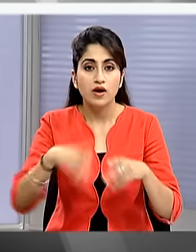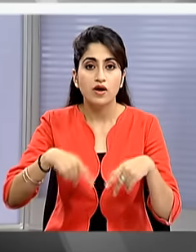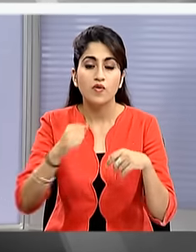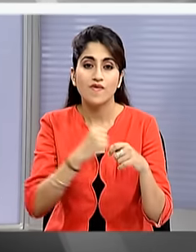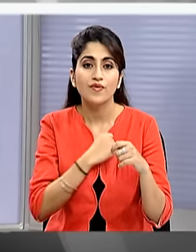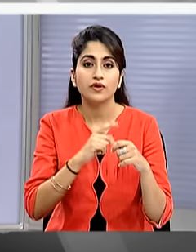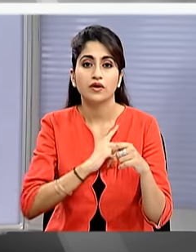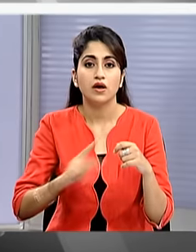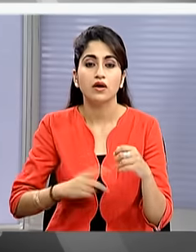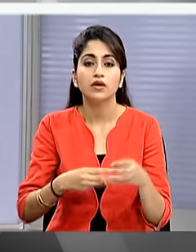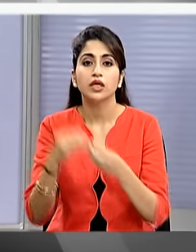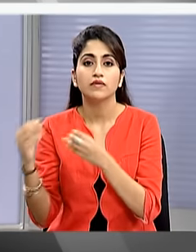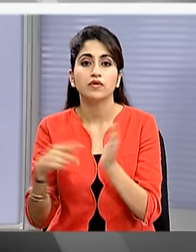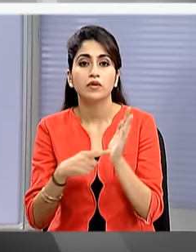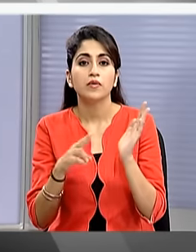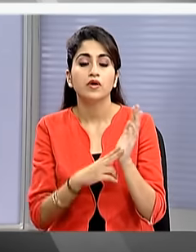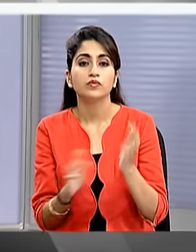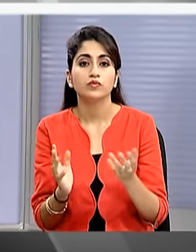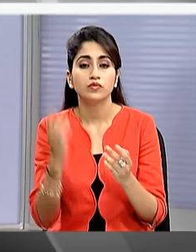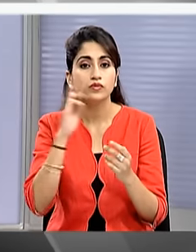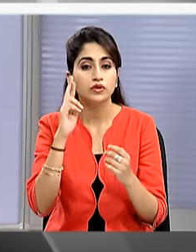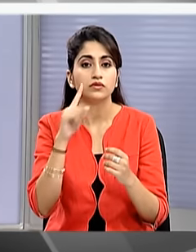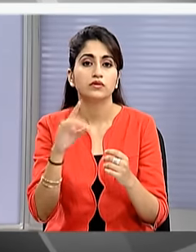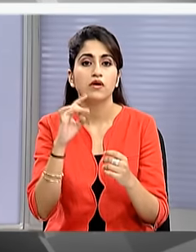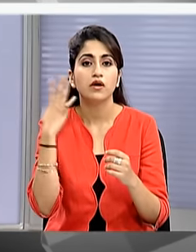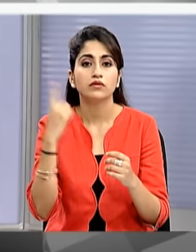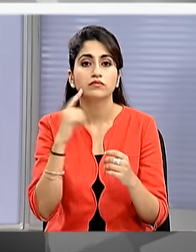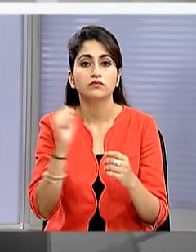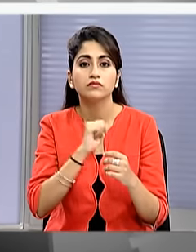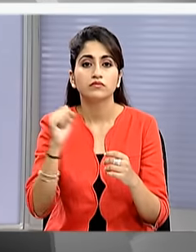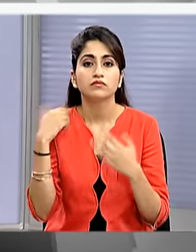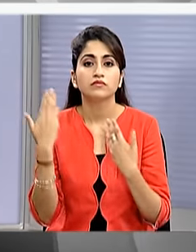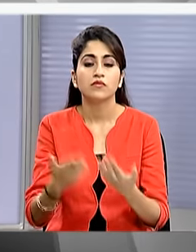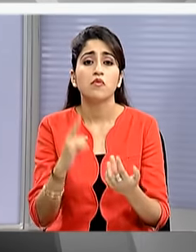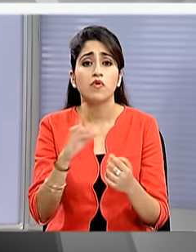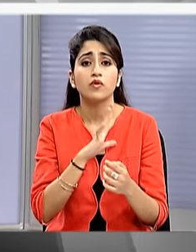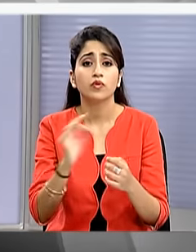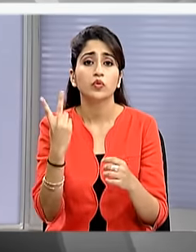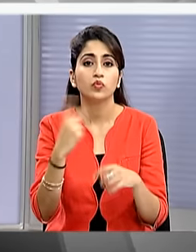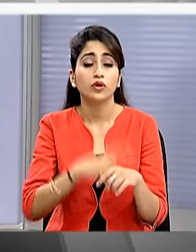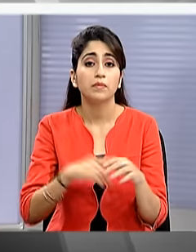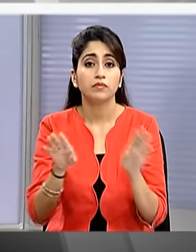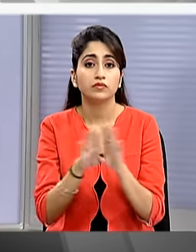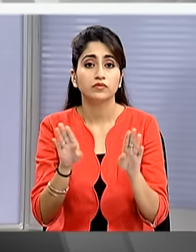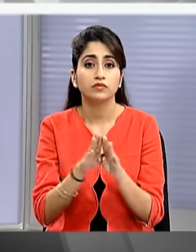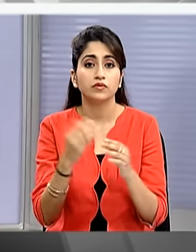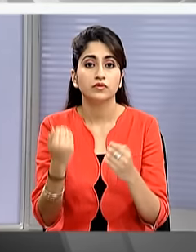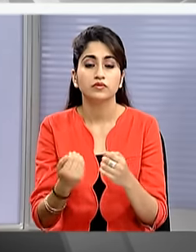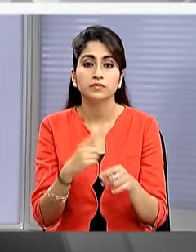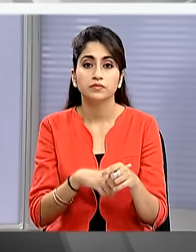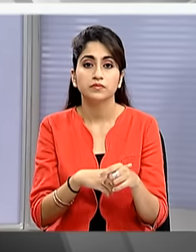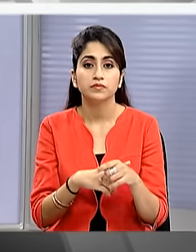River water to Tamil Nadu. This is the second band that the state is bracing for in less than a week's time and the fourth this